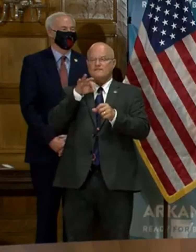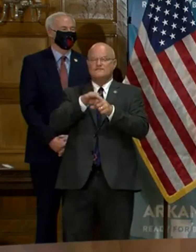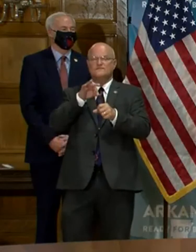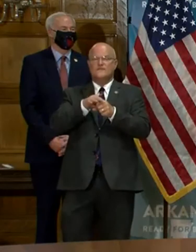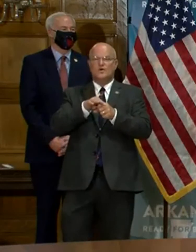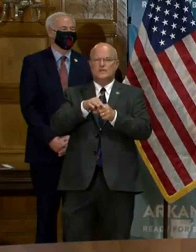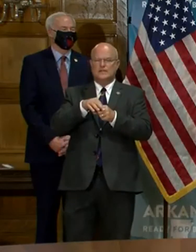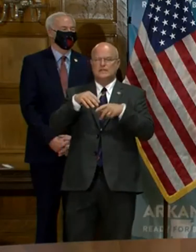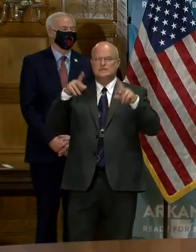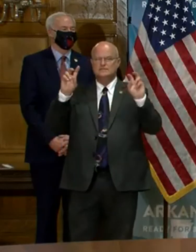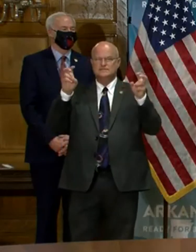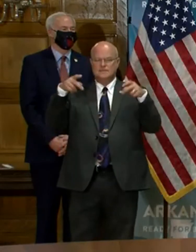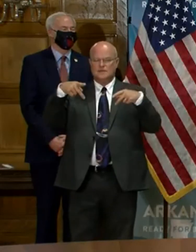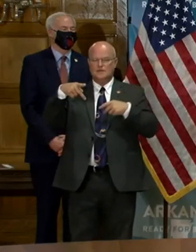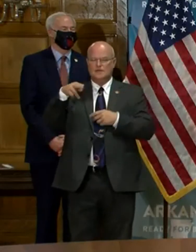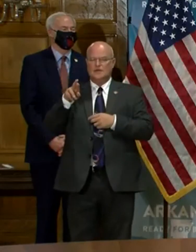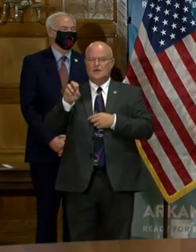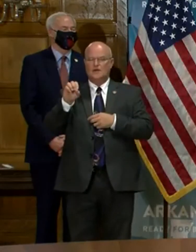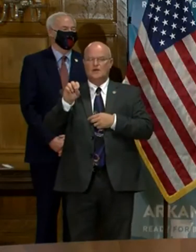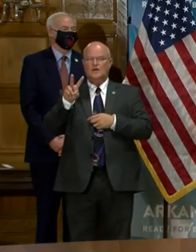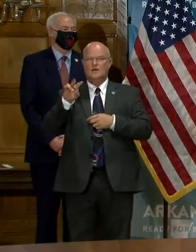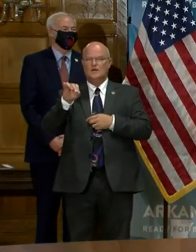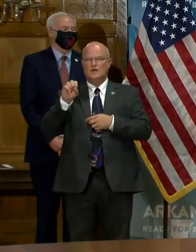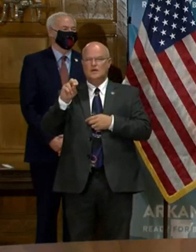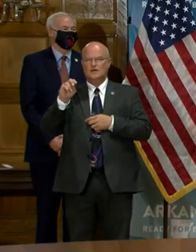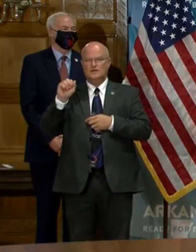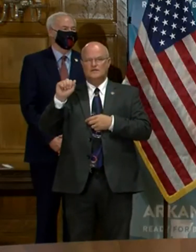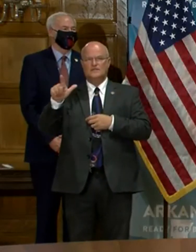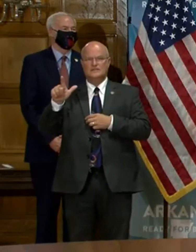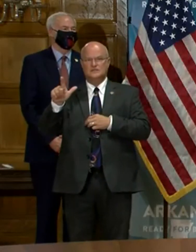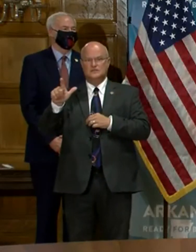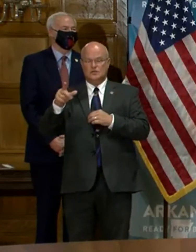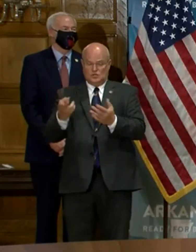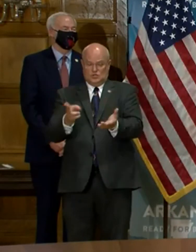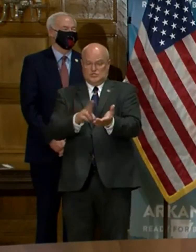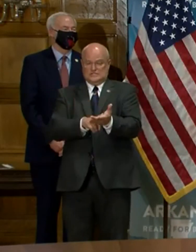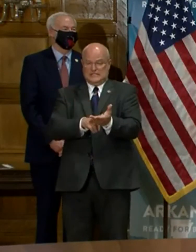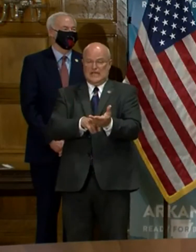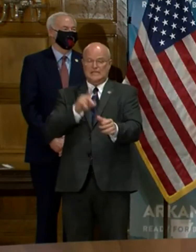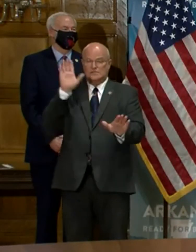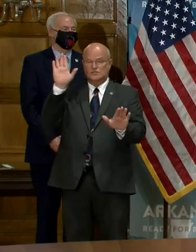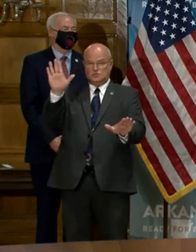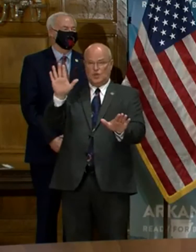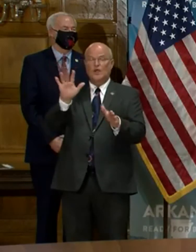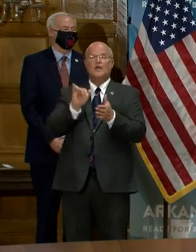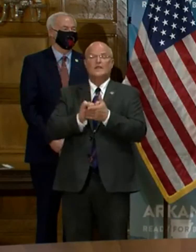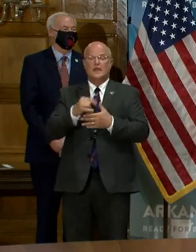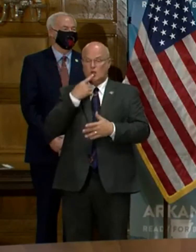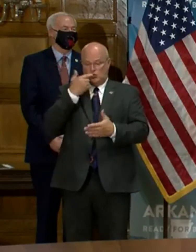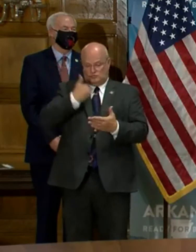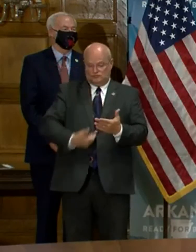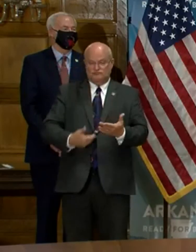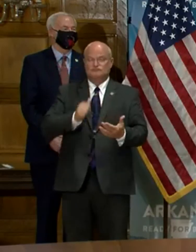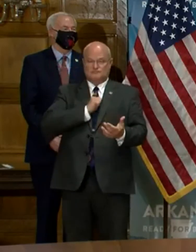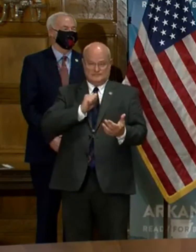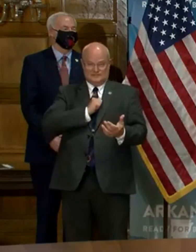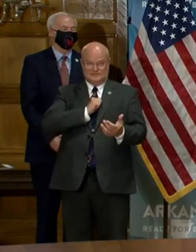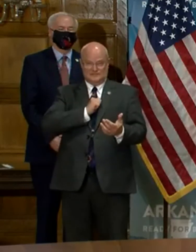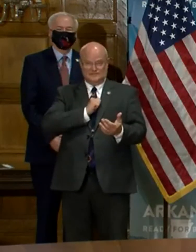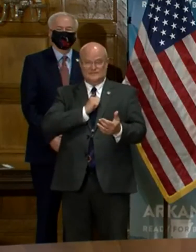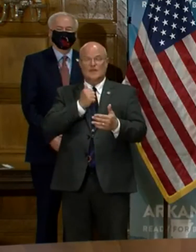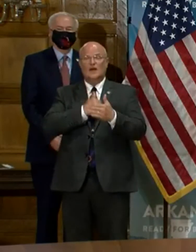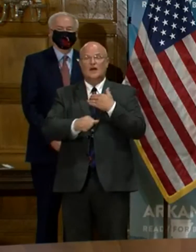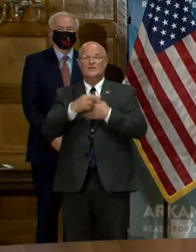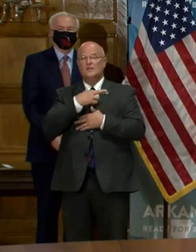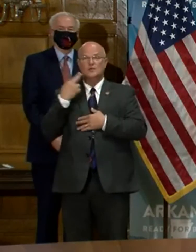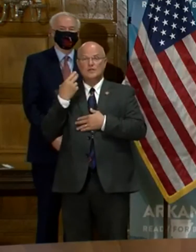voting provisional, and when you sign, you're signing an affidavit swearing that you're who you say you are, under